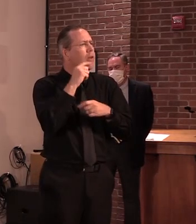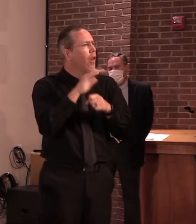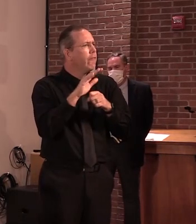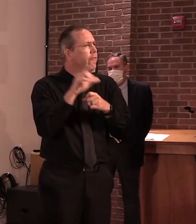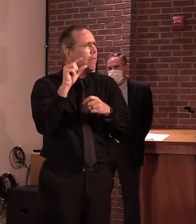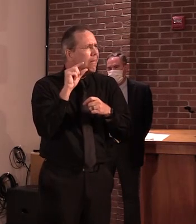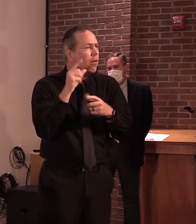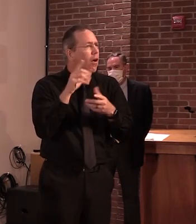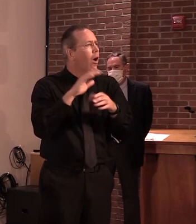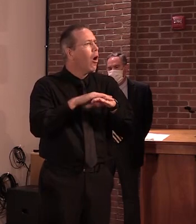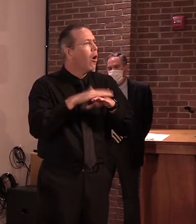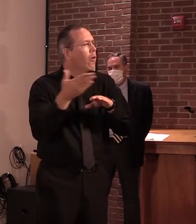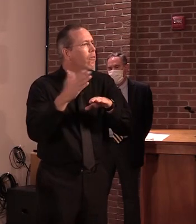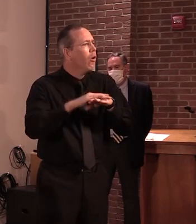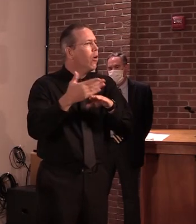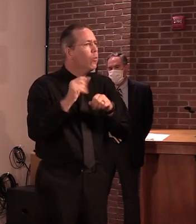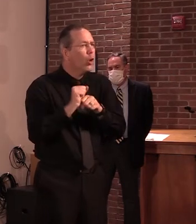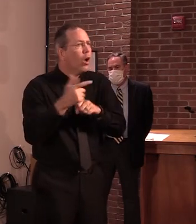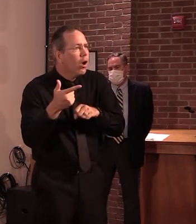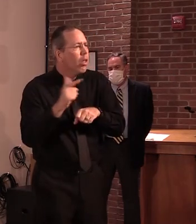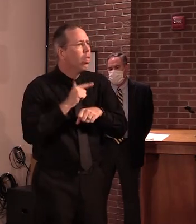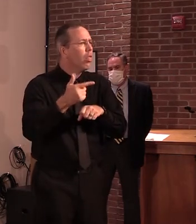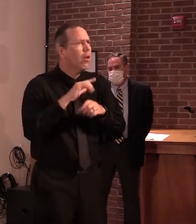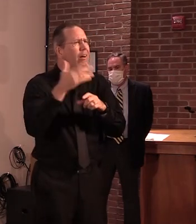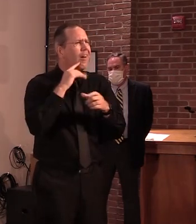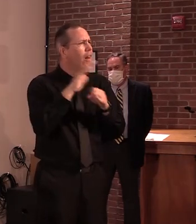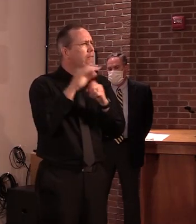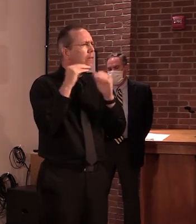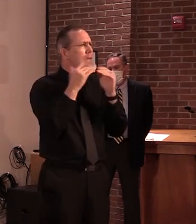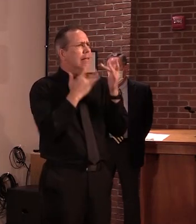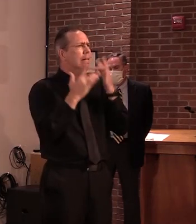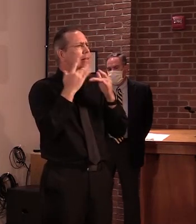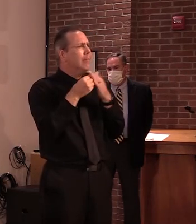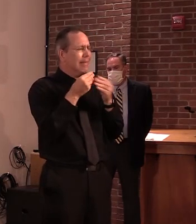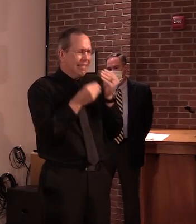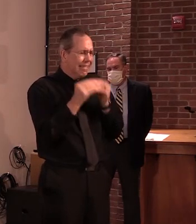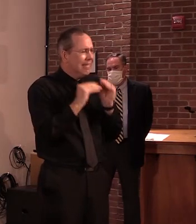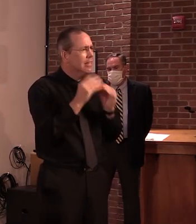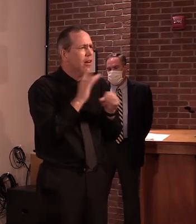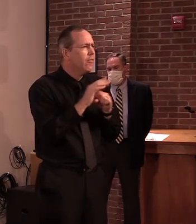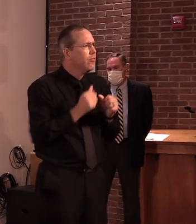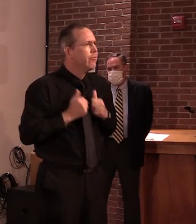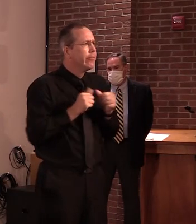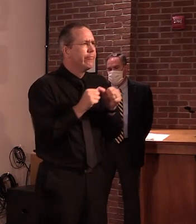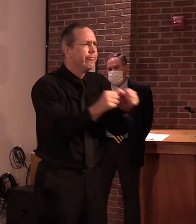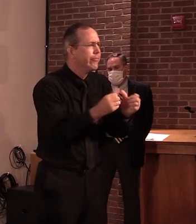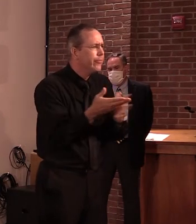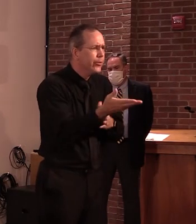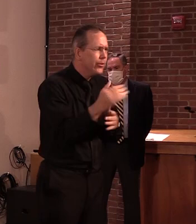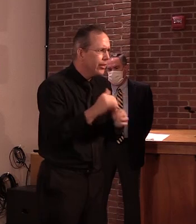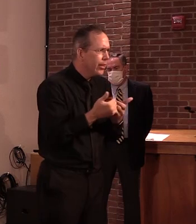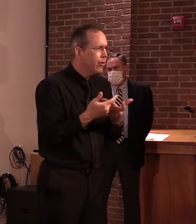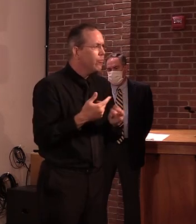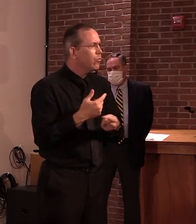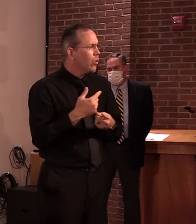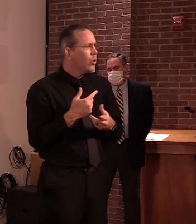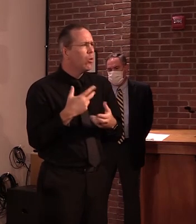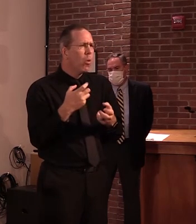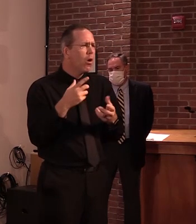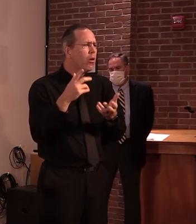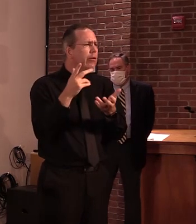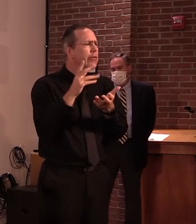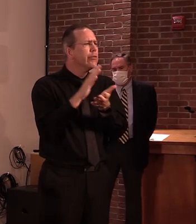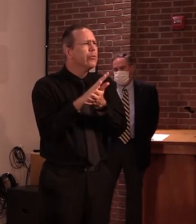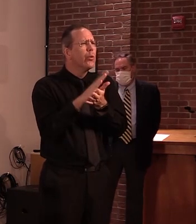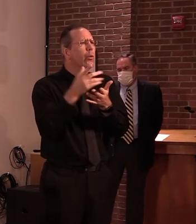prepare to financially prop up the support staff so that they're ready to come back when schools reopen. I know teachers are covered